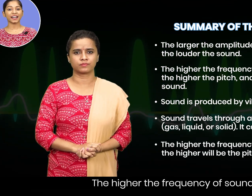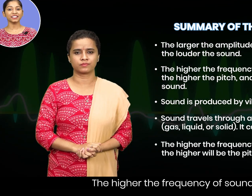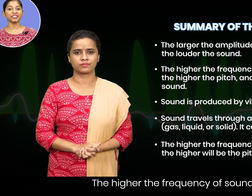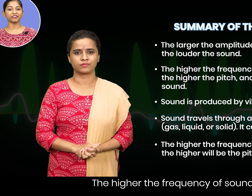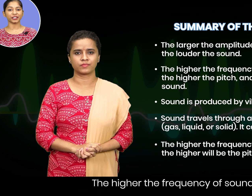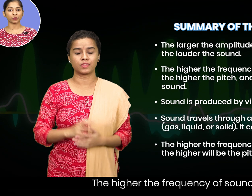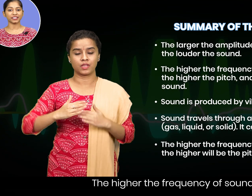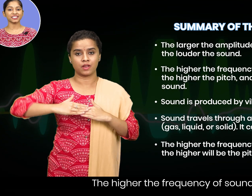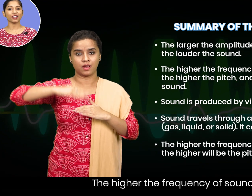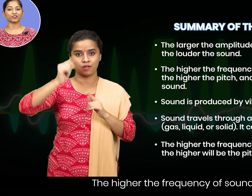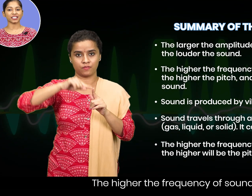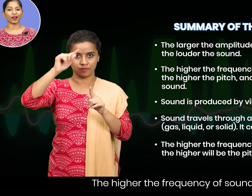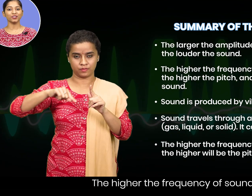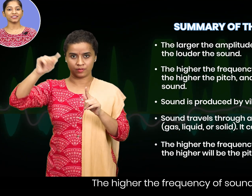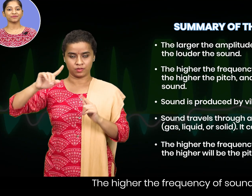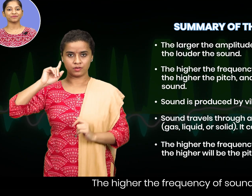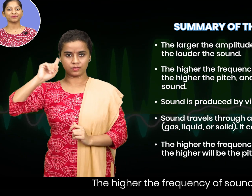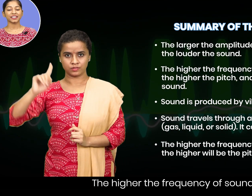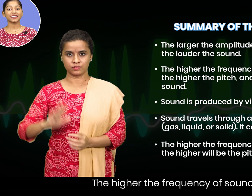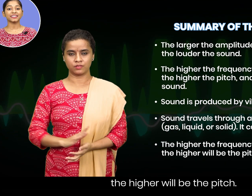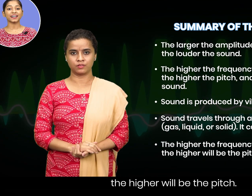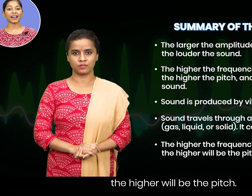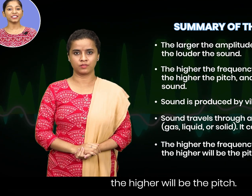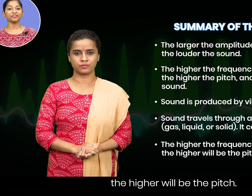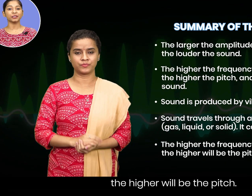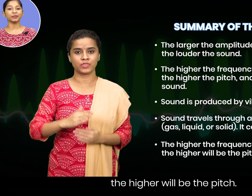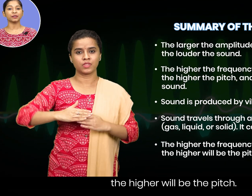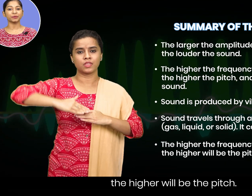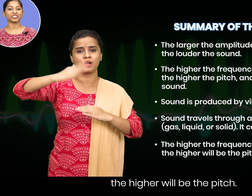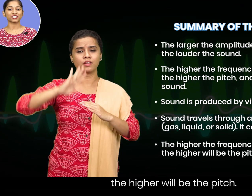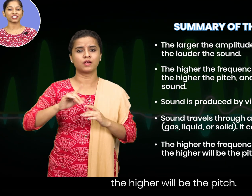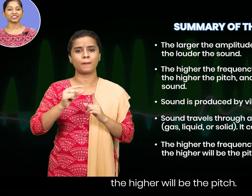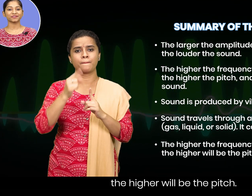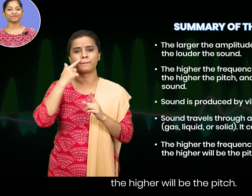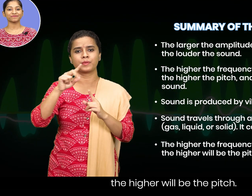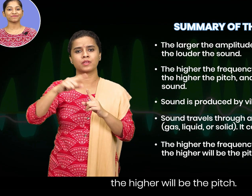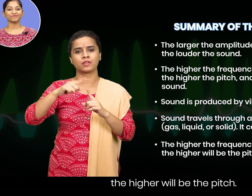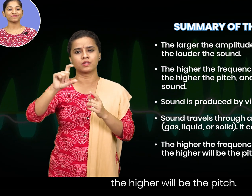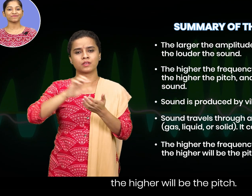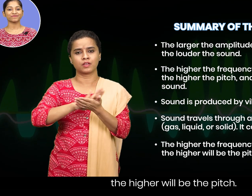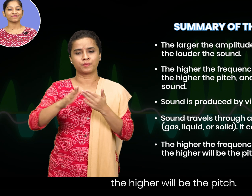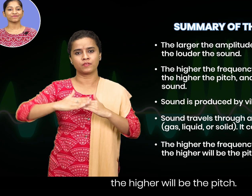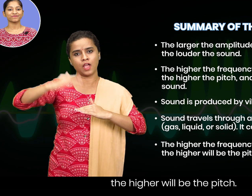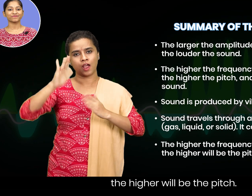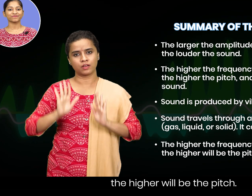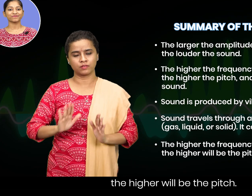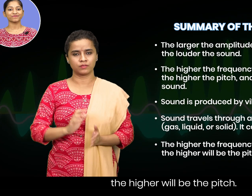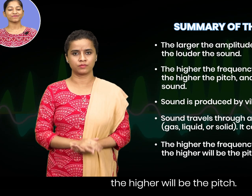The higher the frequency of sound, the higher will be the pitch.